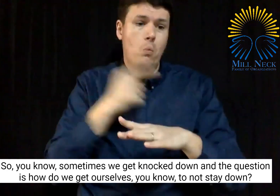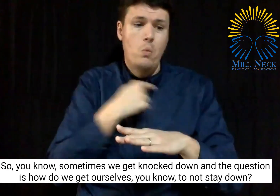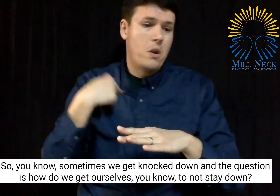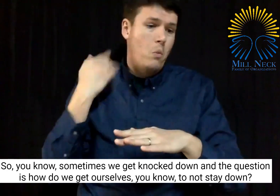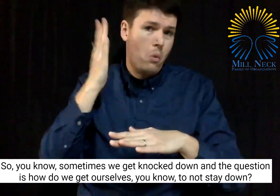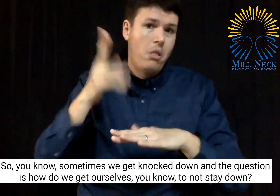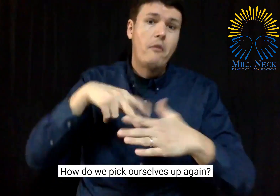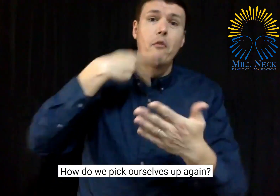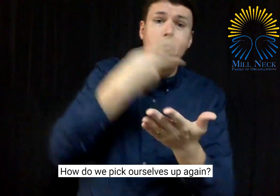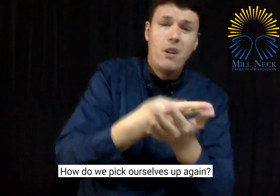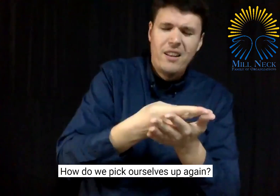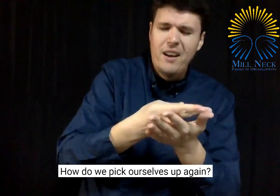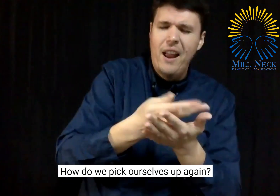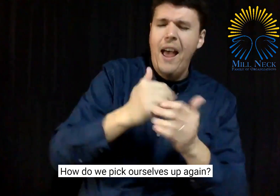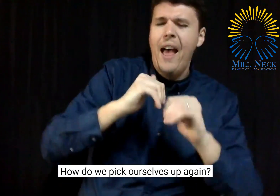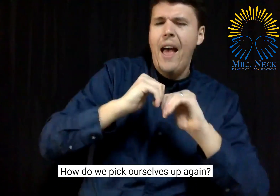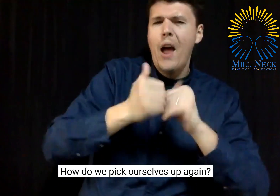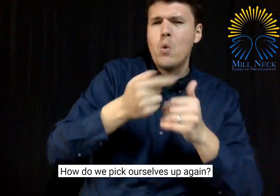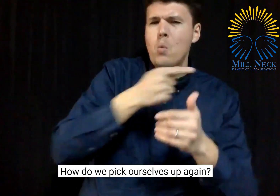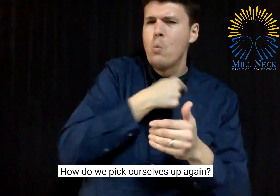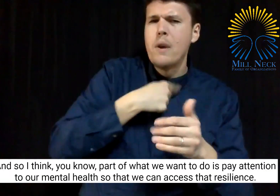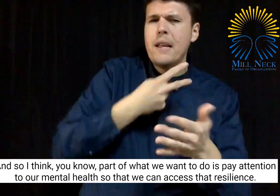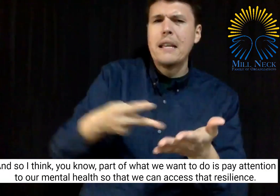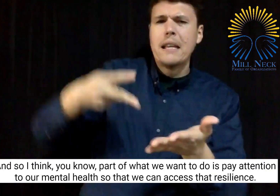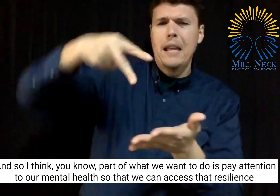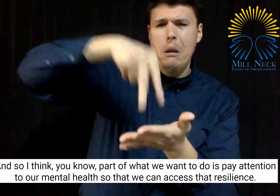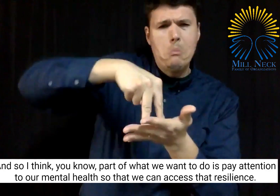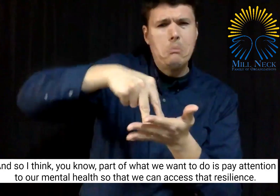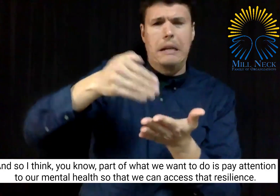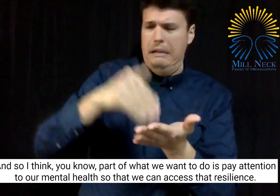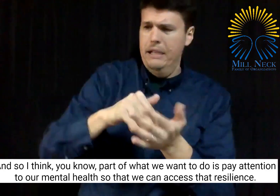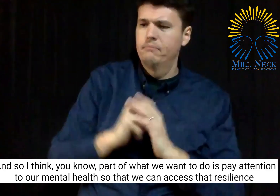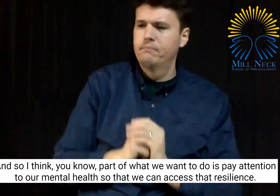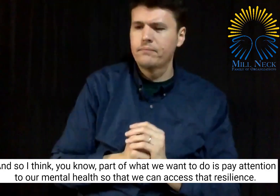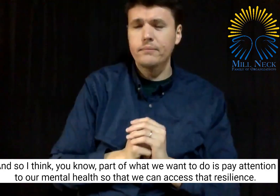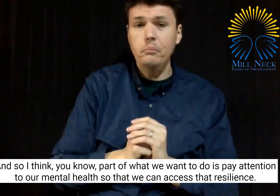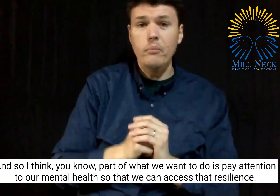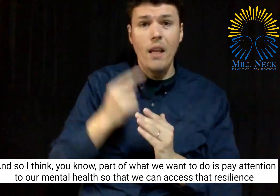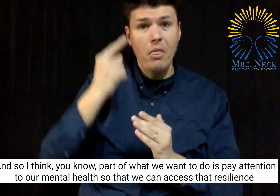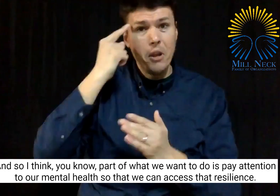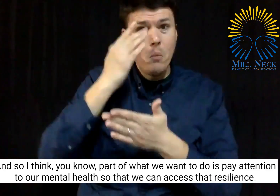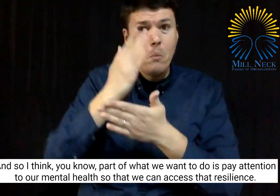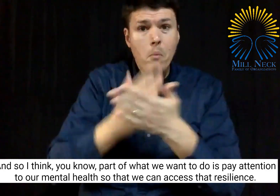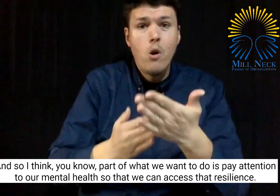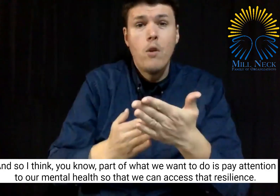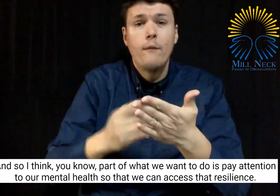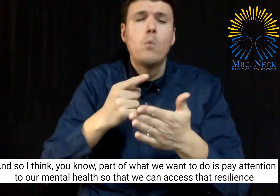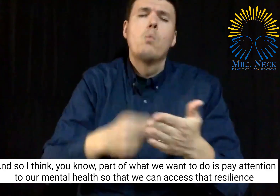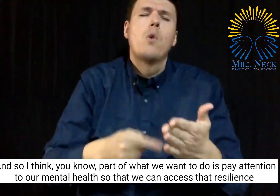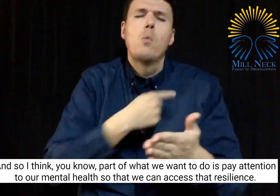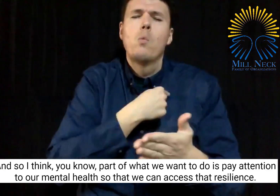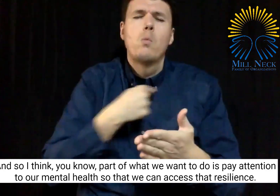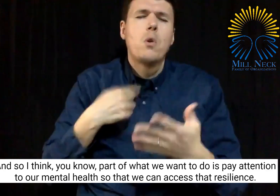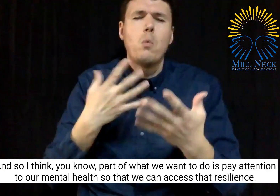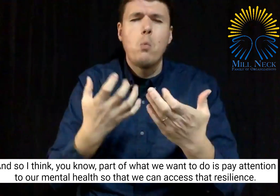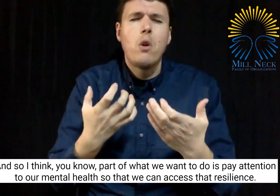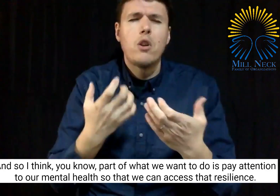not stay down? How do we pick ourselves up again? And so I think, part of what we want to do is pay attention to our mental health so that we